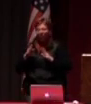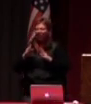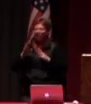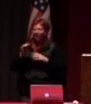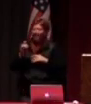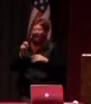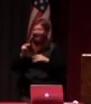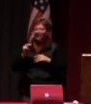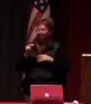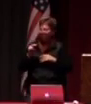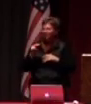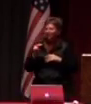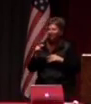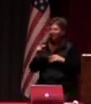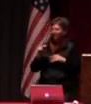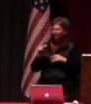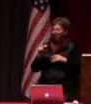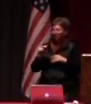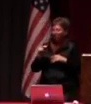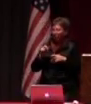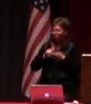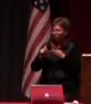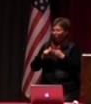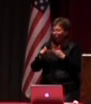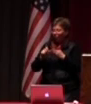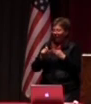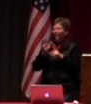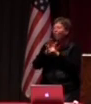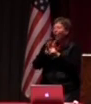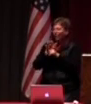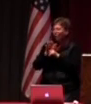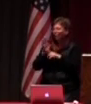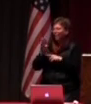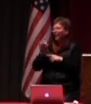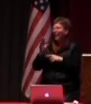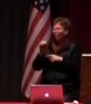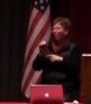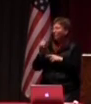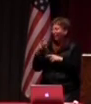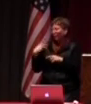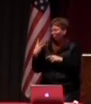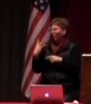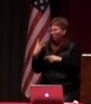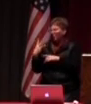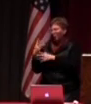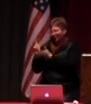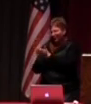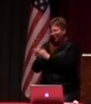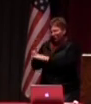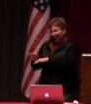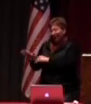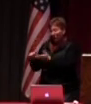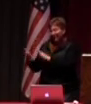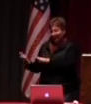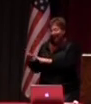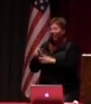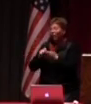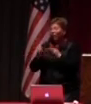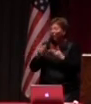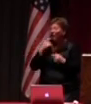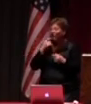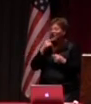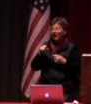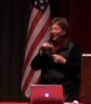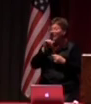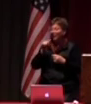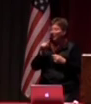Mason Locke Weems, who wrote an enormously popular biography of George Washington that was published soon after Washington's death. And Weems said, and I quote,